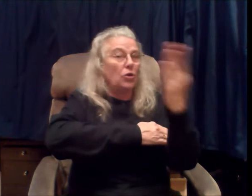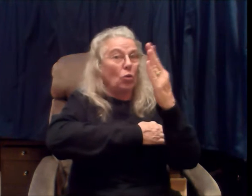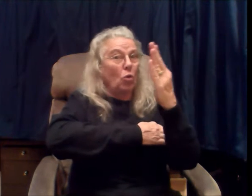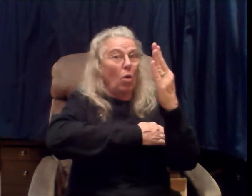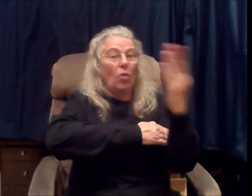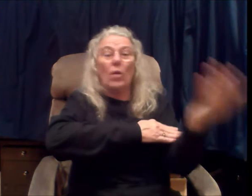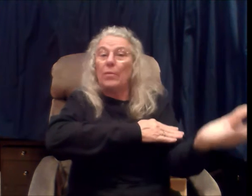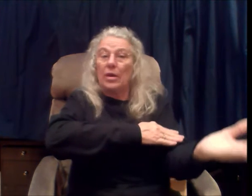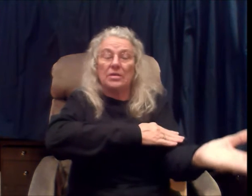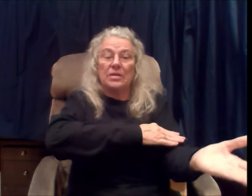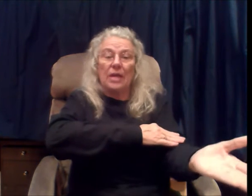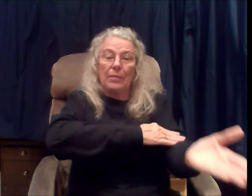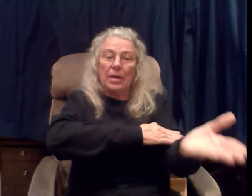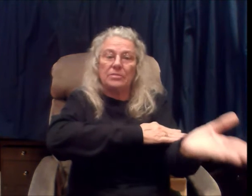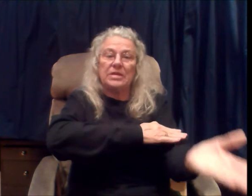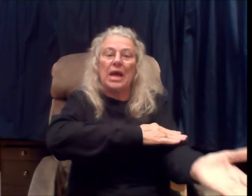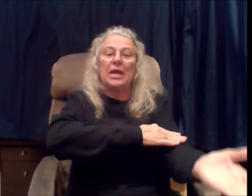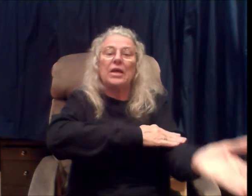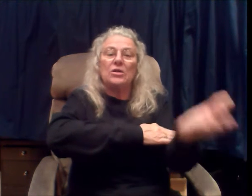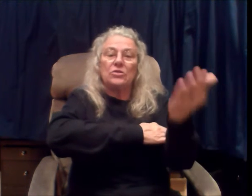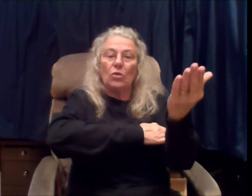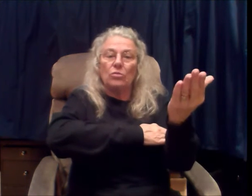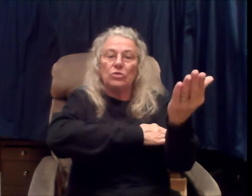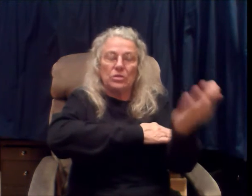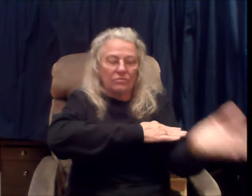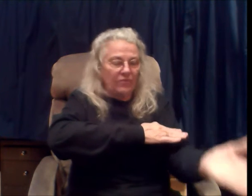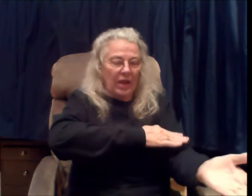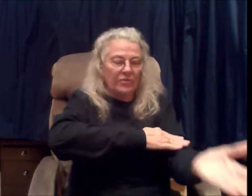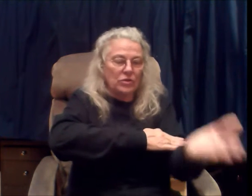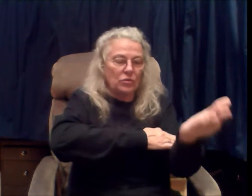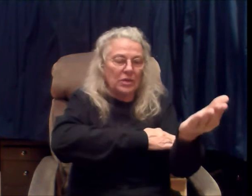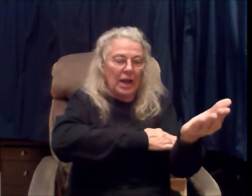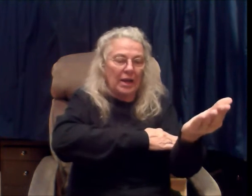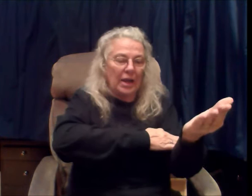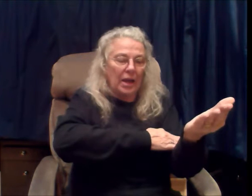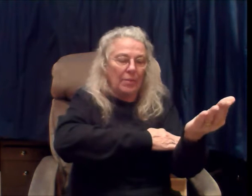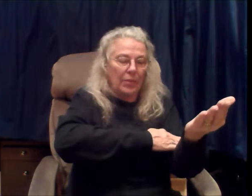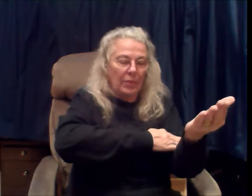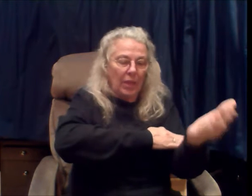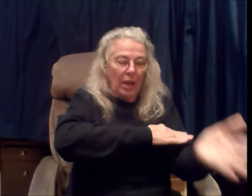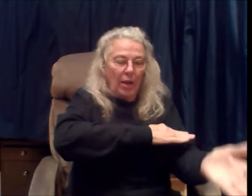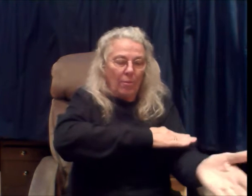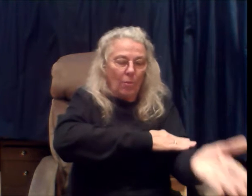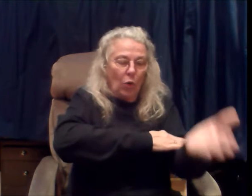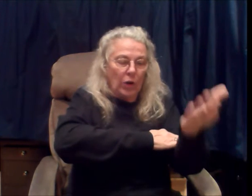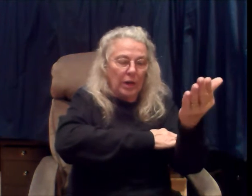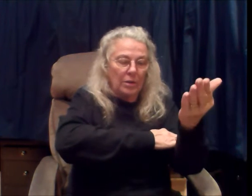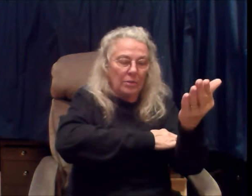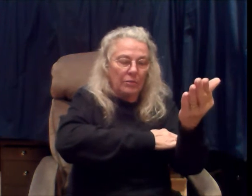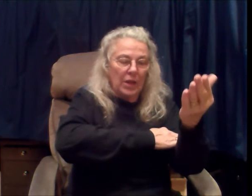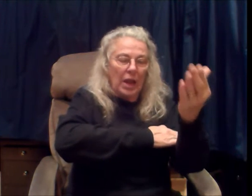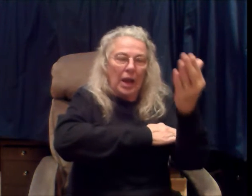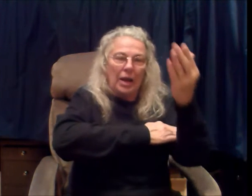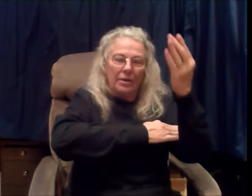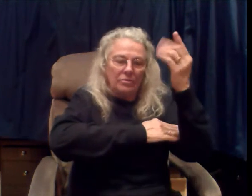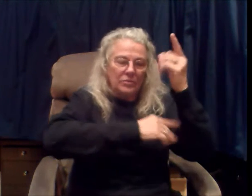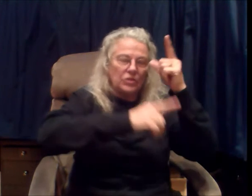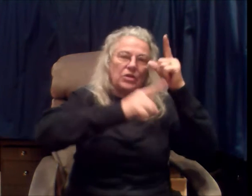don't go all the way because then that becomes day. So just ever so slightly up. Morning. And